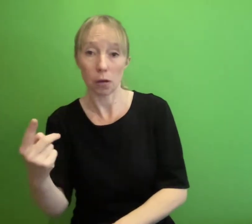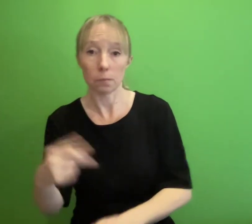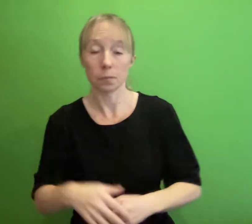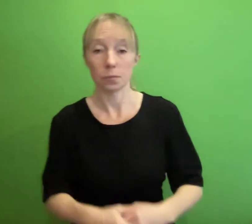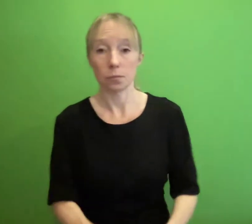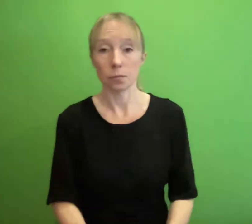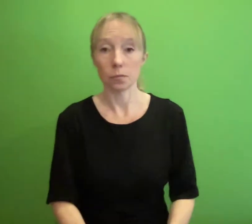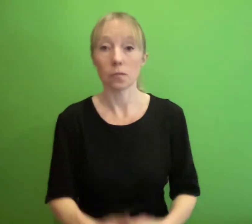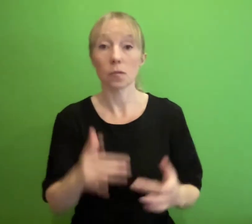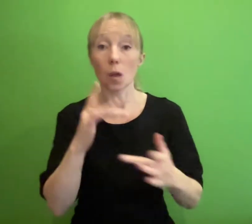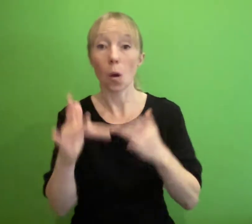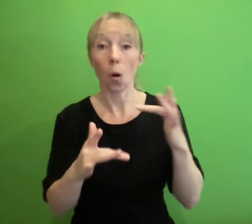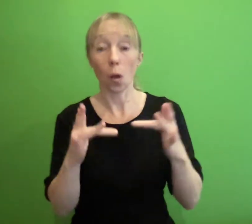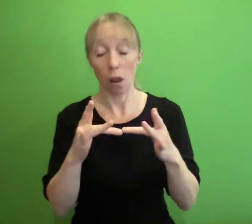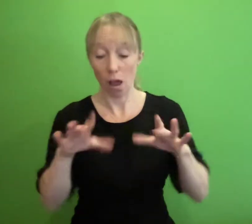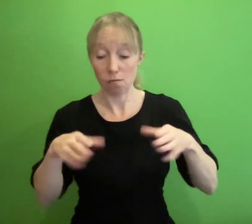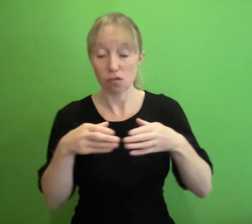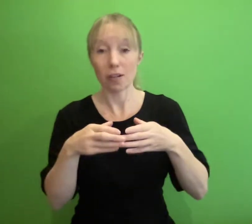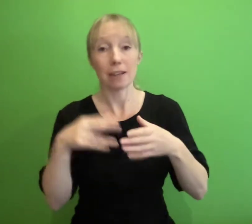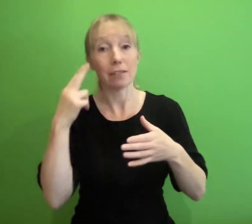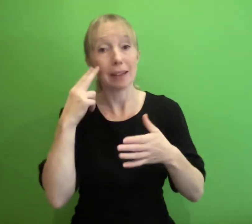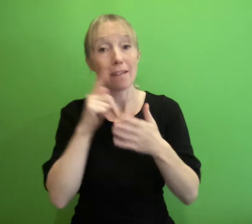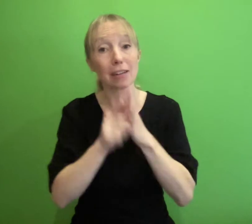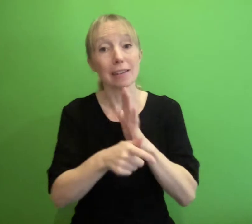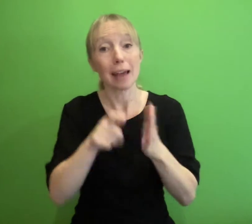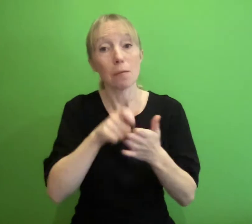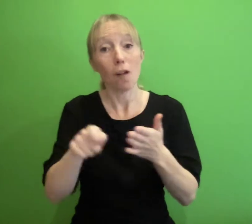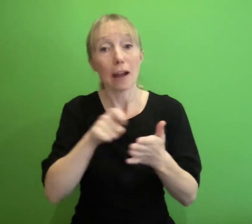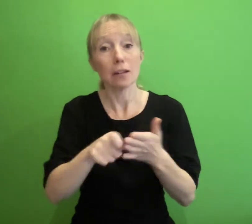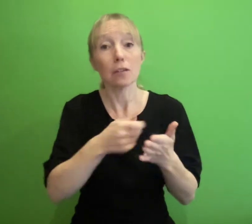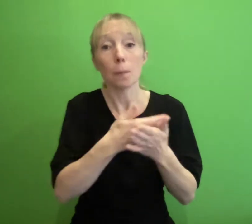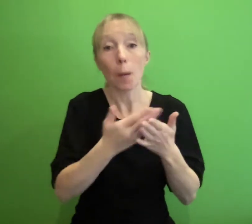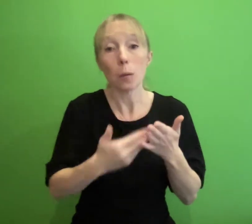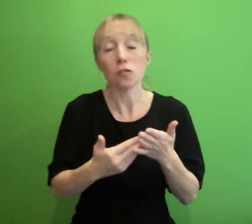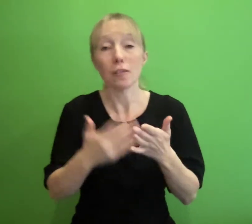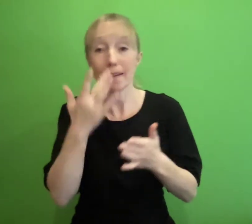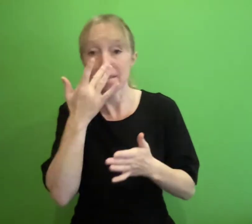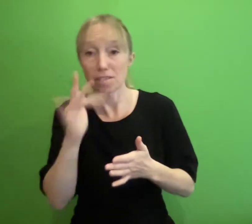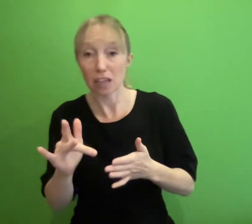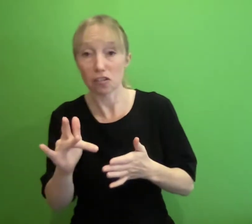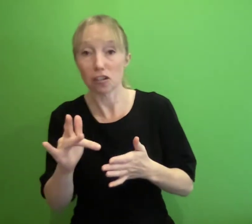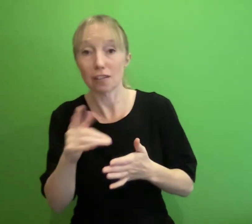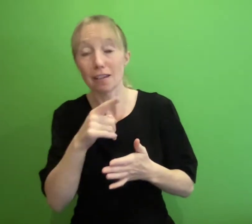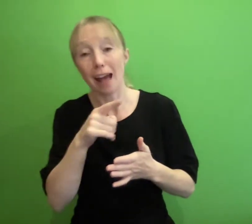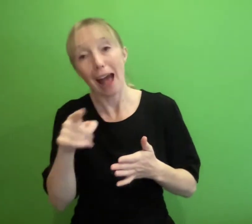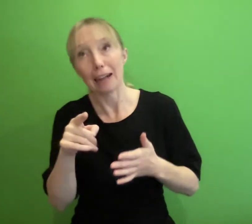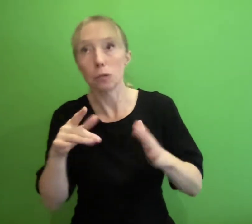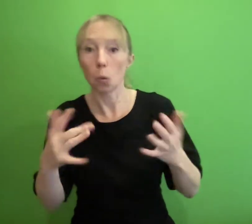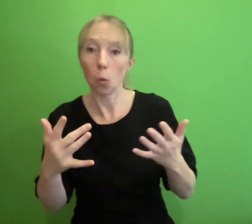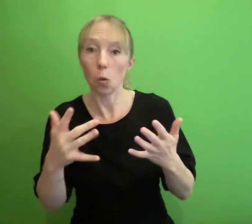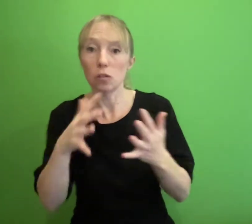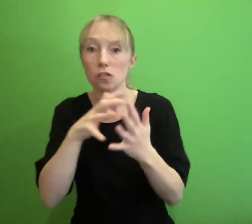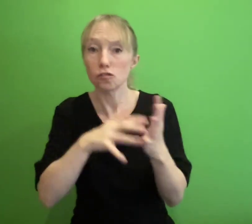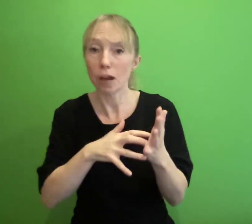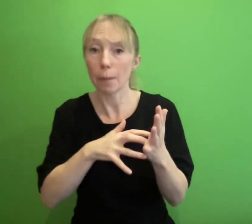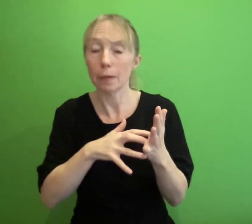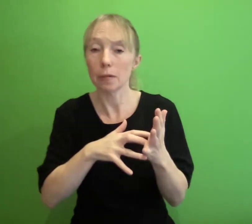The online retreat for deaf and disabled writers of poetry, fiction, and/or scripts ran between